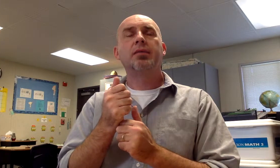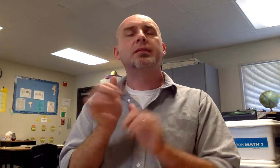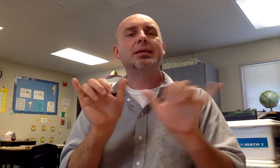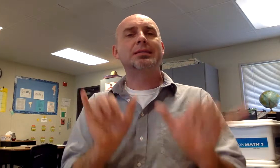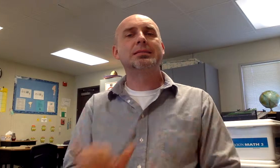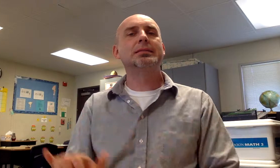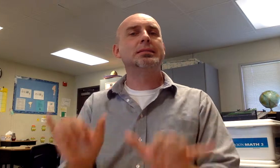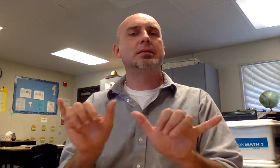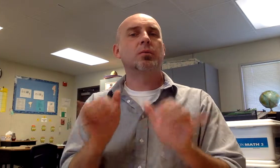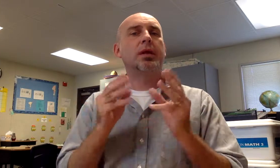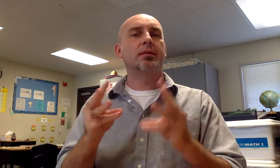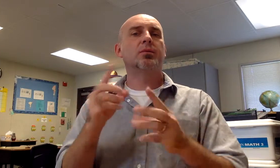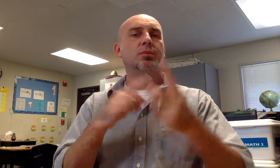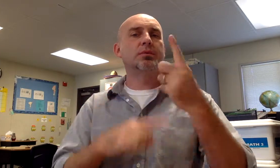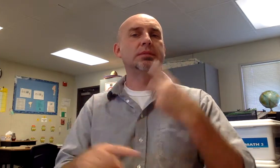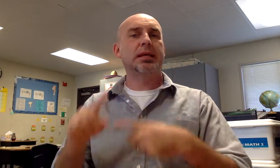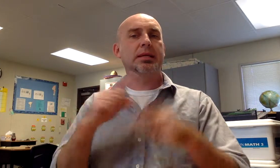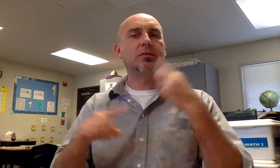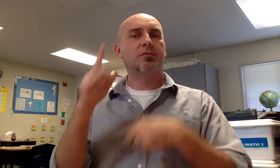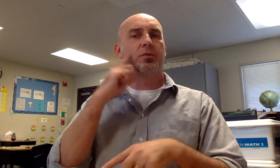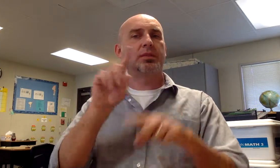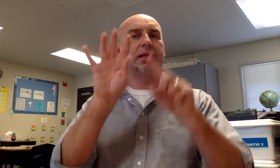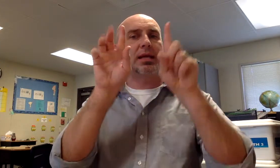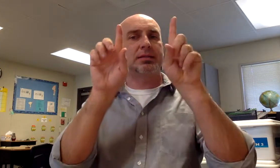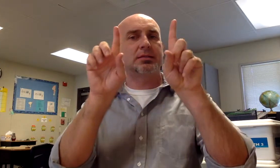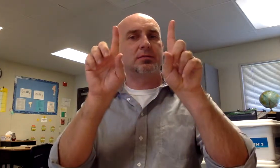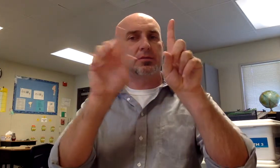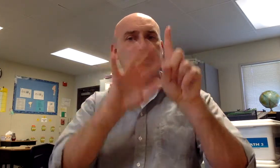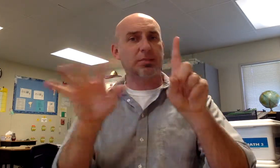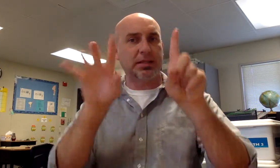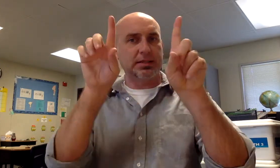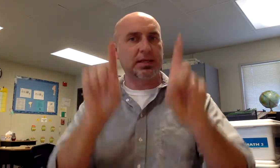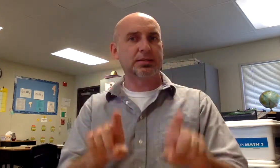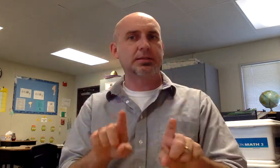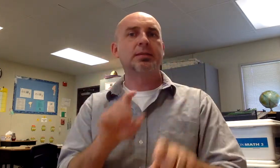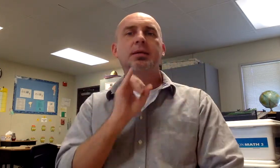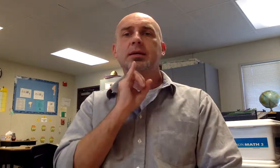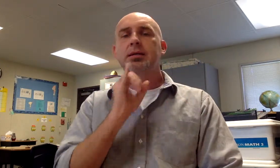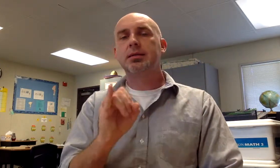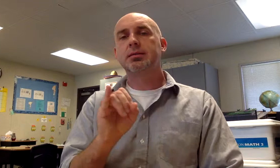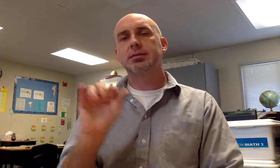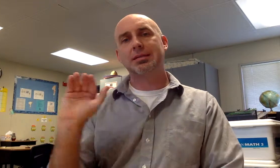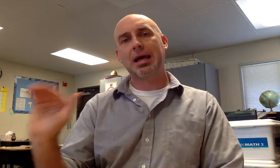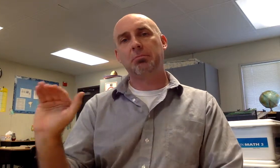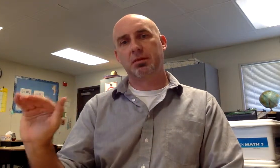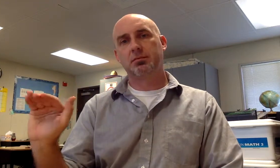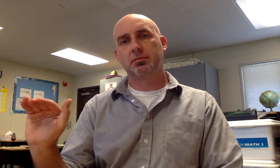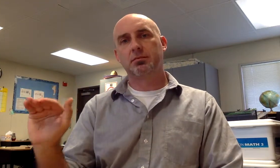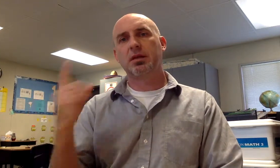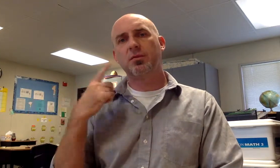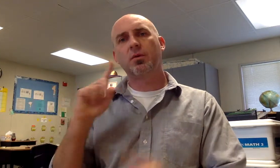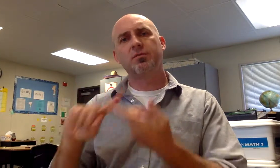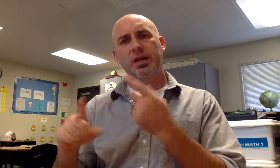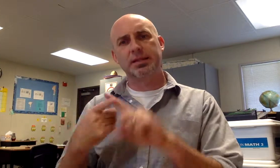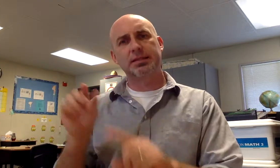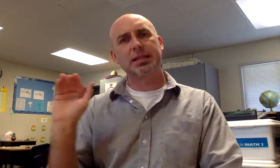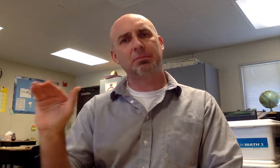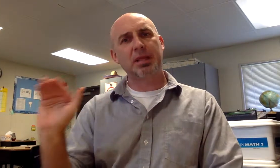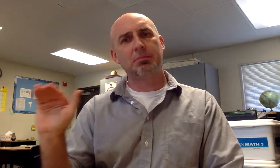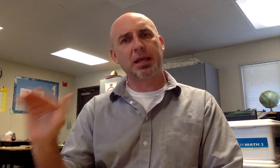the consistent way that we're signing it for the test, for the spelling test, is tap, like for a friend, tap, tap,